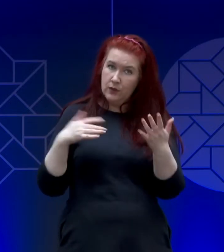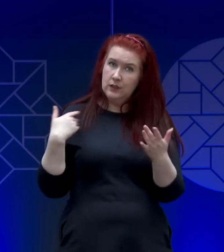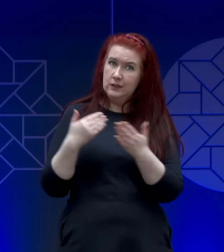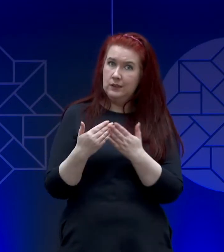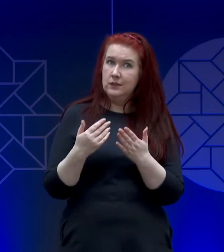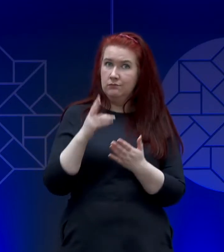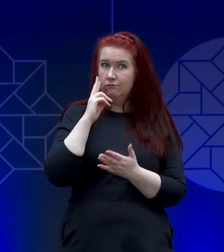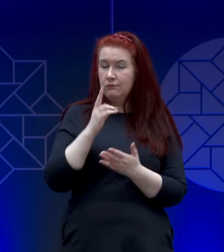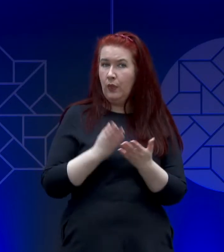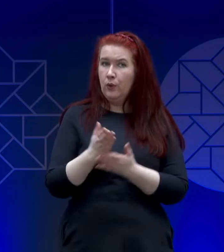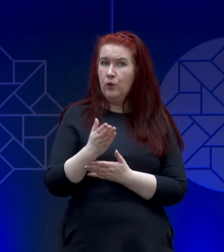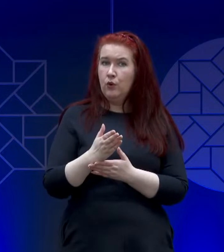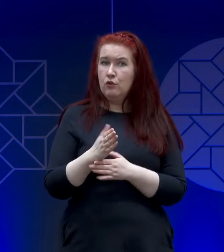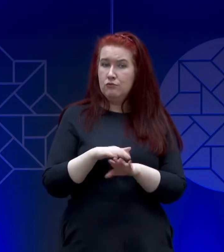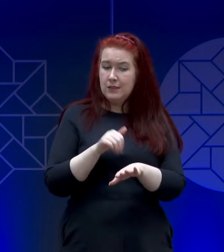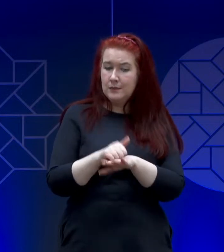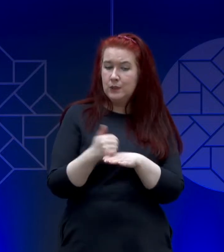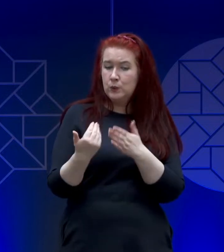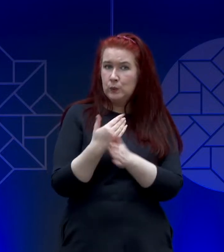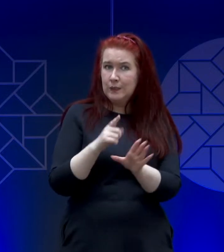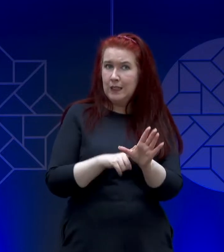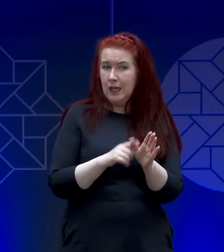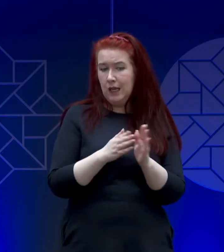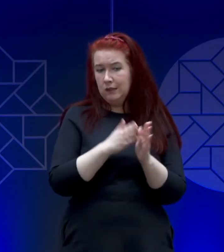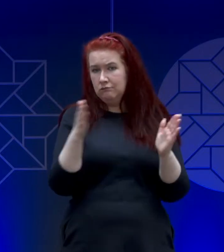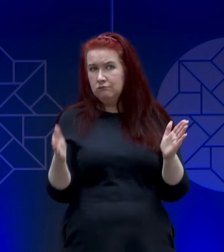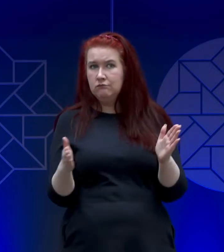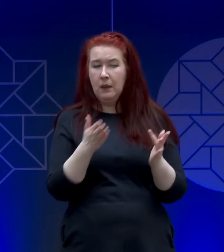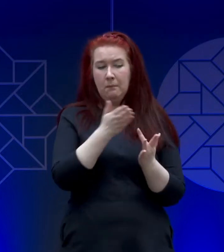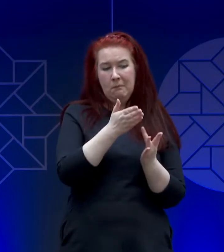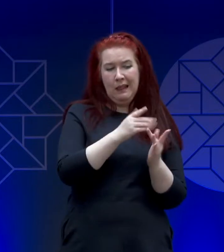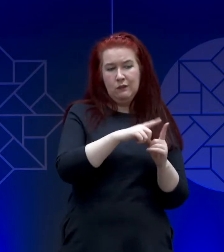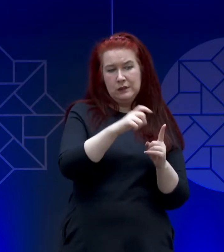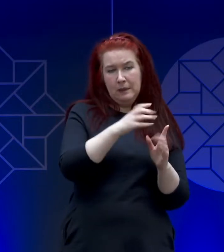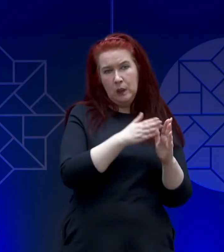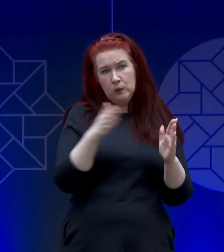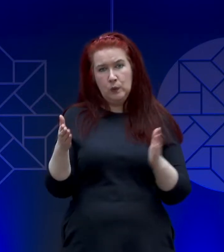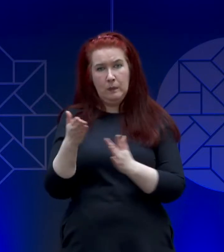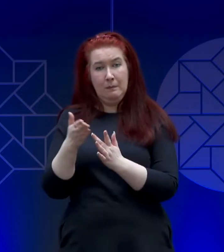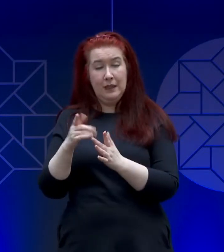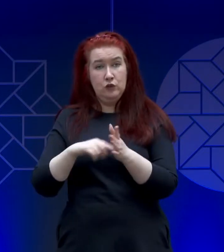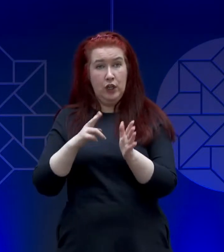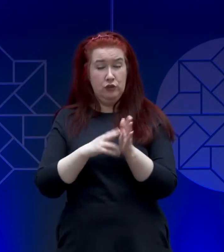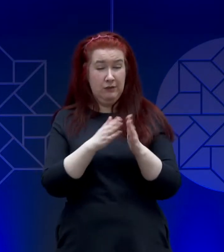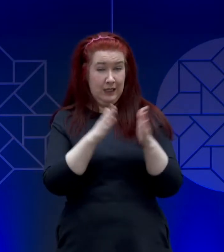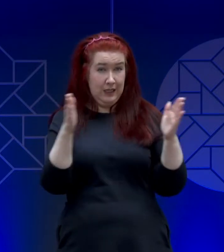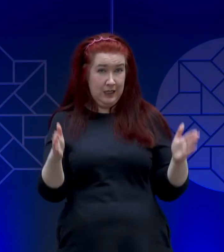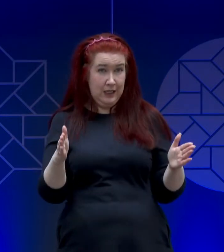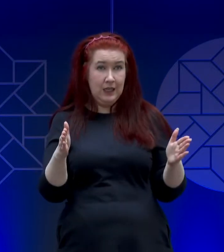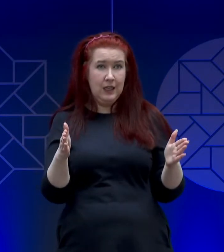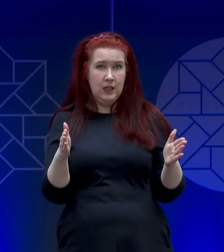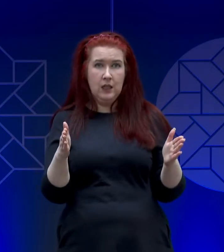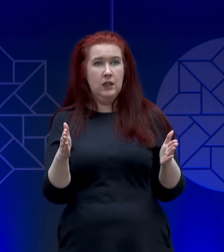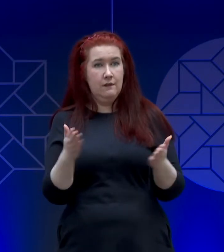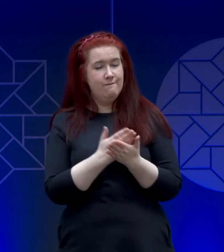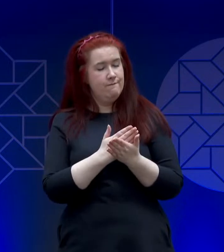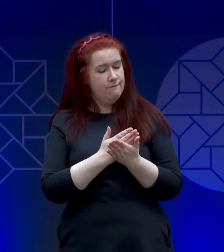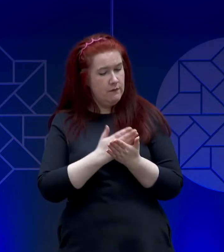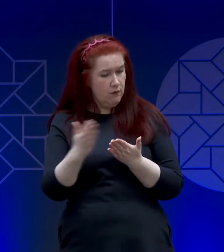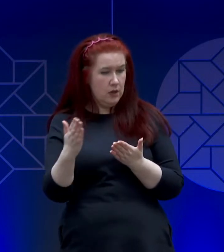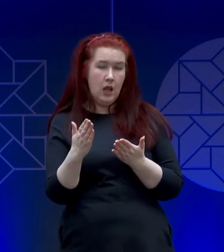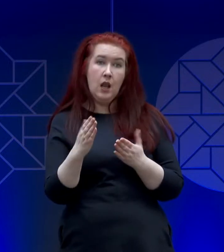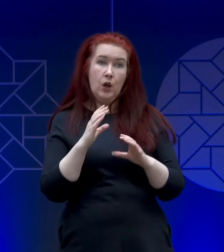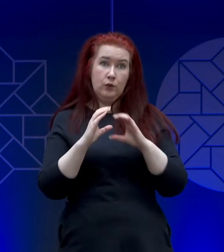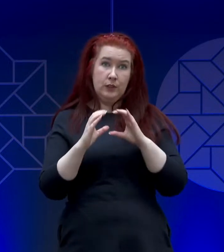Christmas and New Year period, you know, sort of a month from the middle of December to the middle of January, really clear communication about